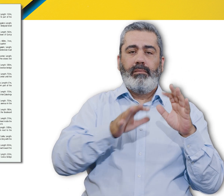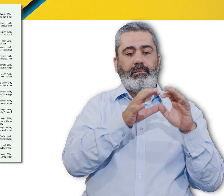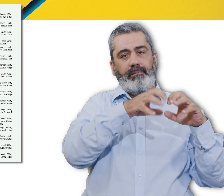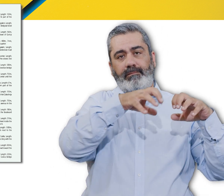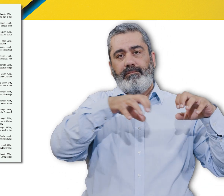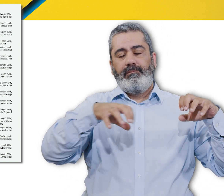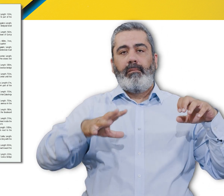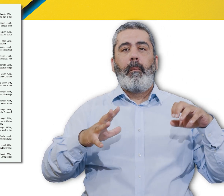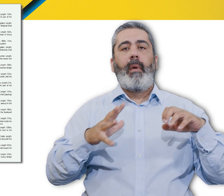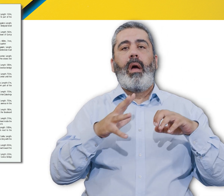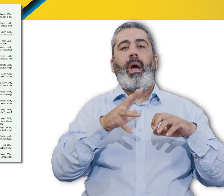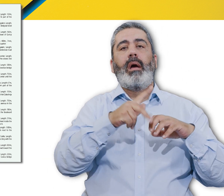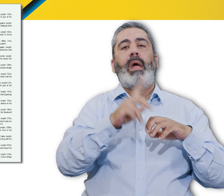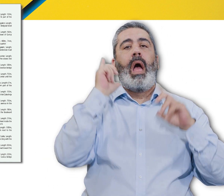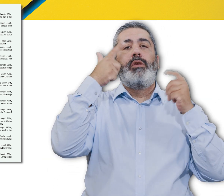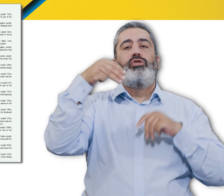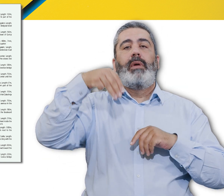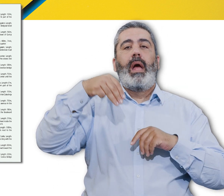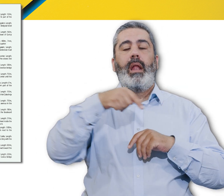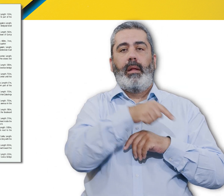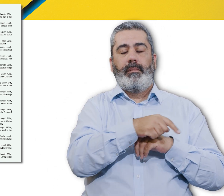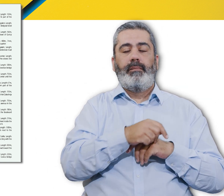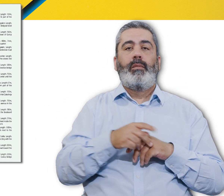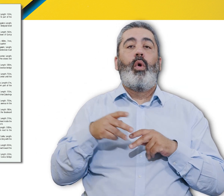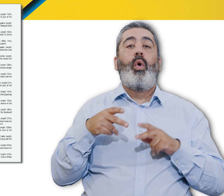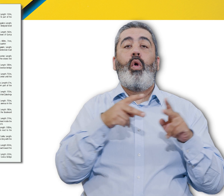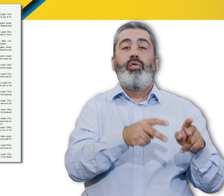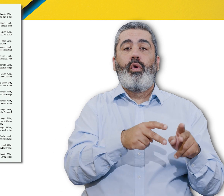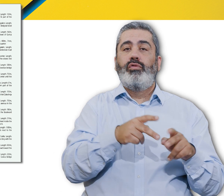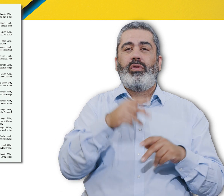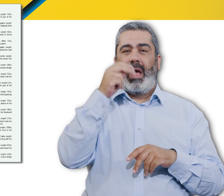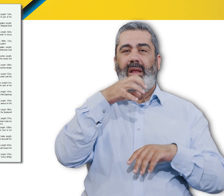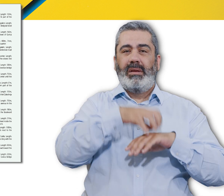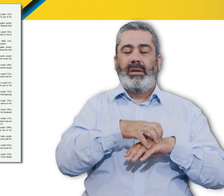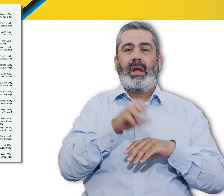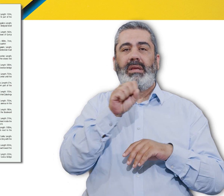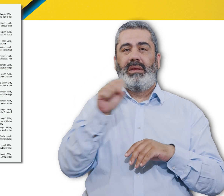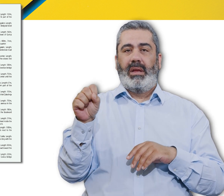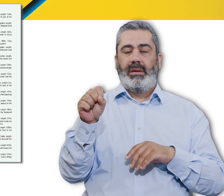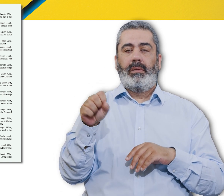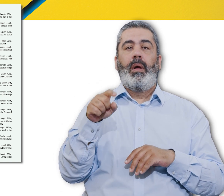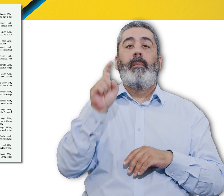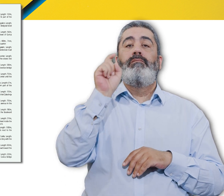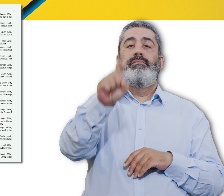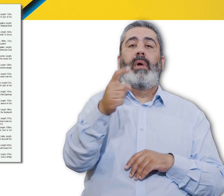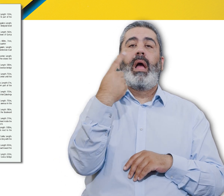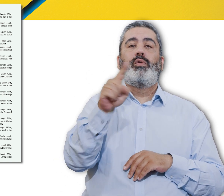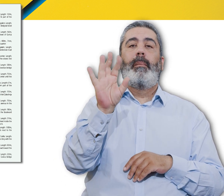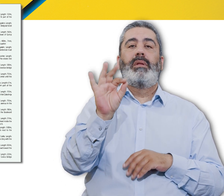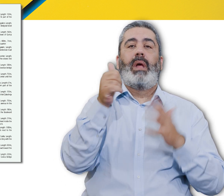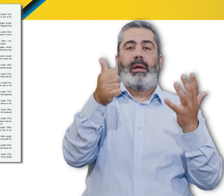western side of Mangalam Quarter, leading to St. Michael's Church. Churches Street, Kishas